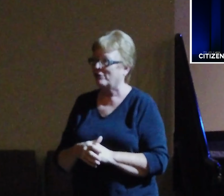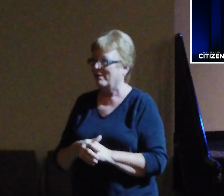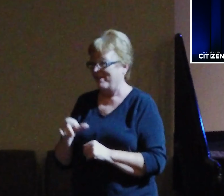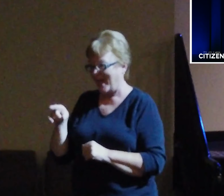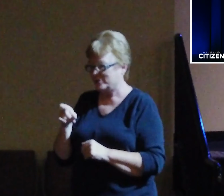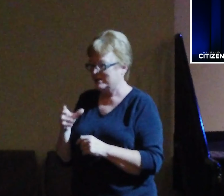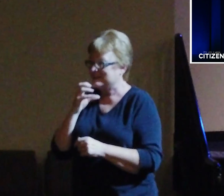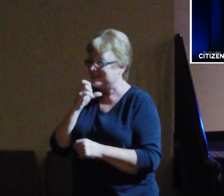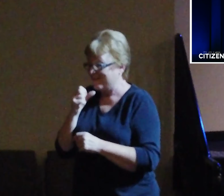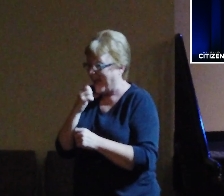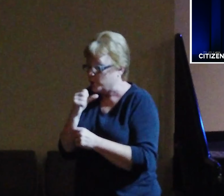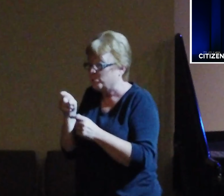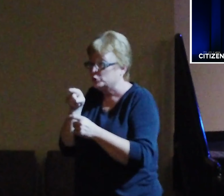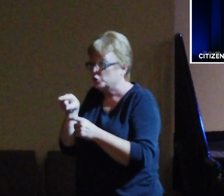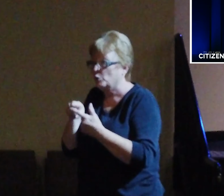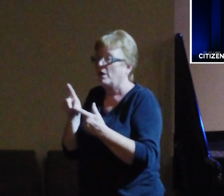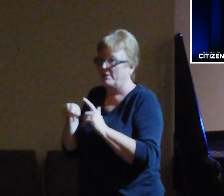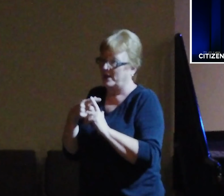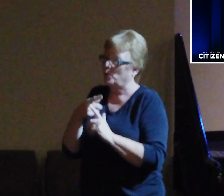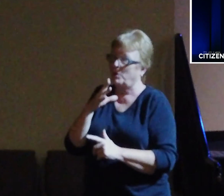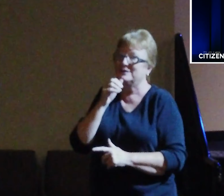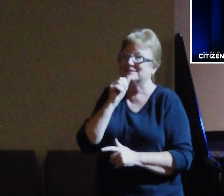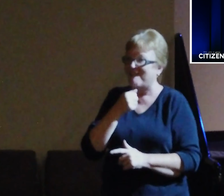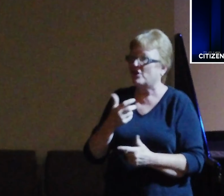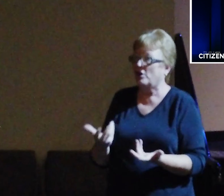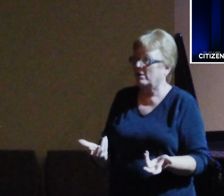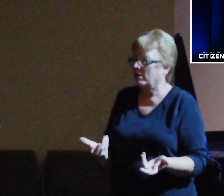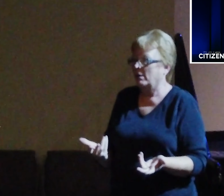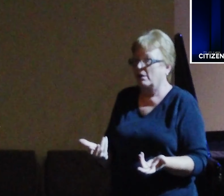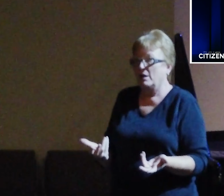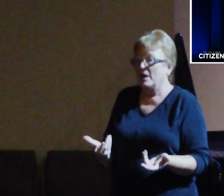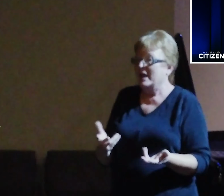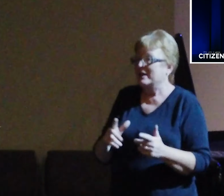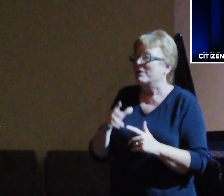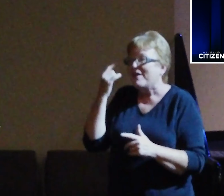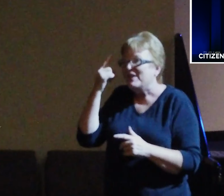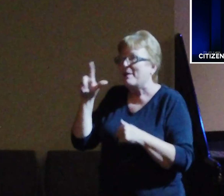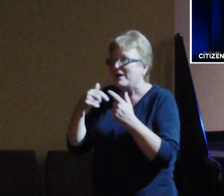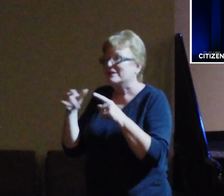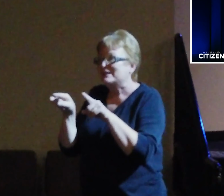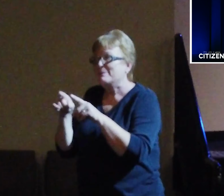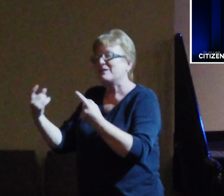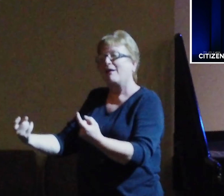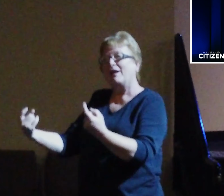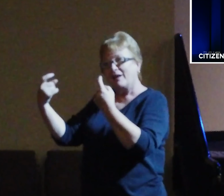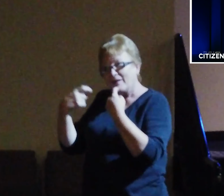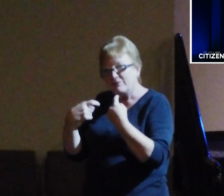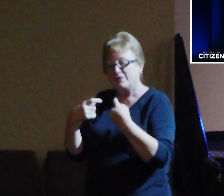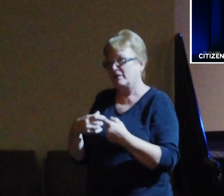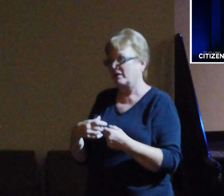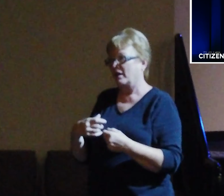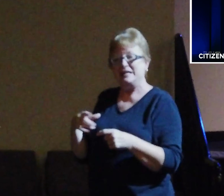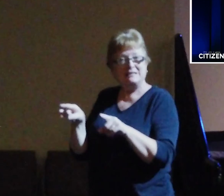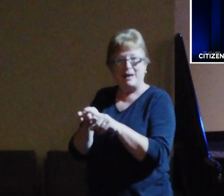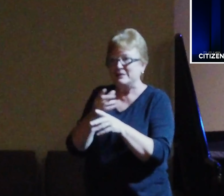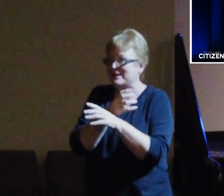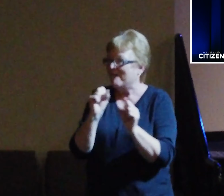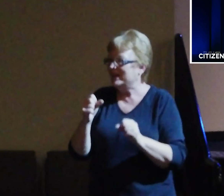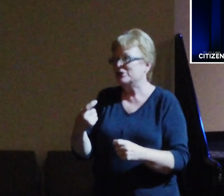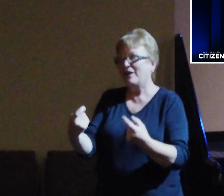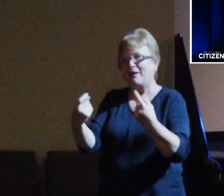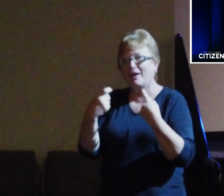let alone see it as a gift that's granted to us in the same way our salvation is